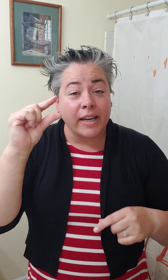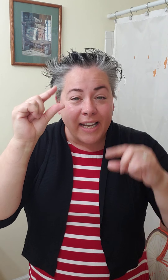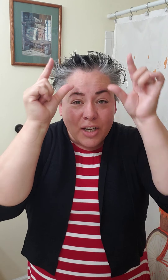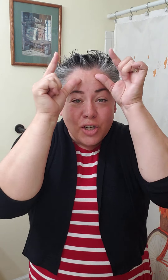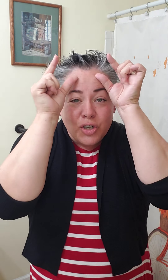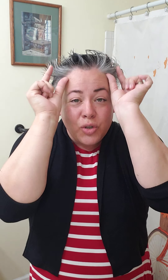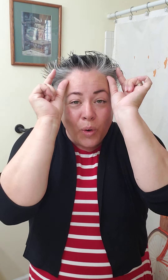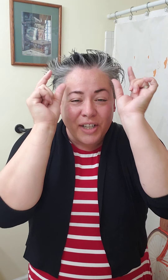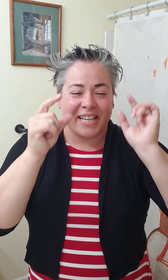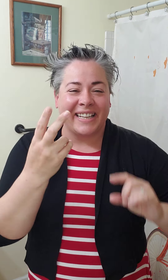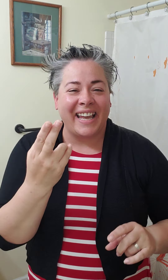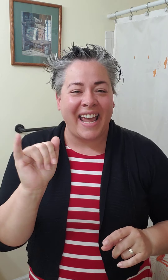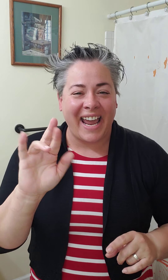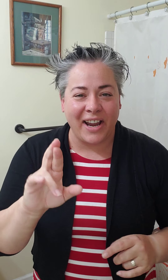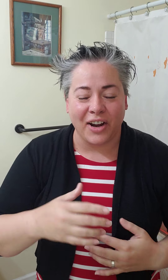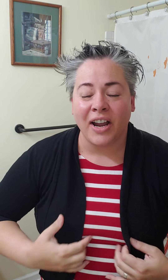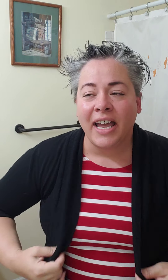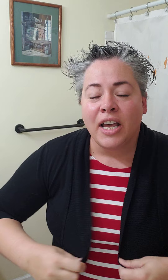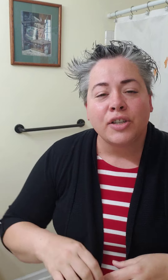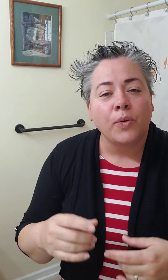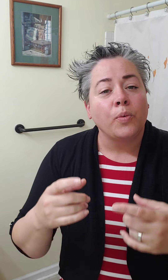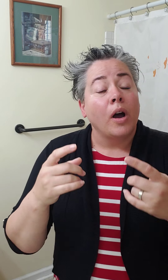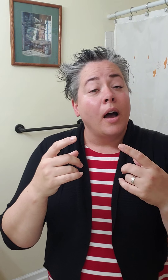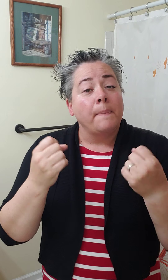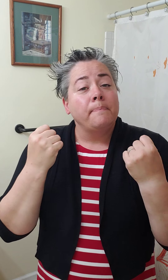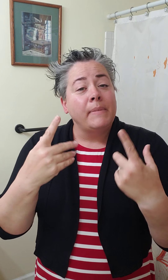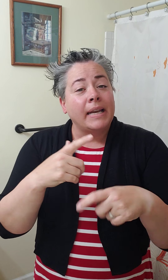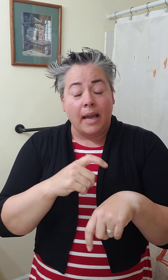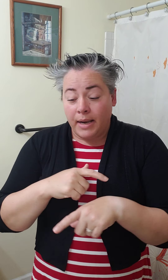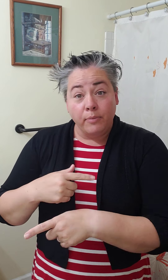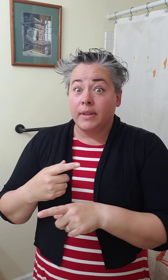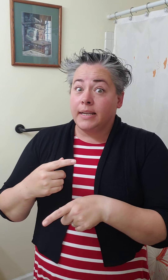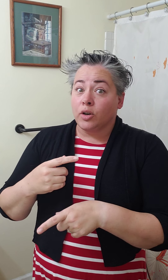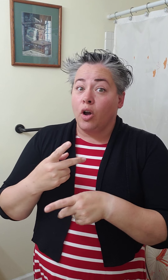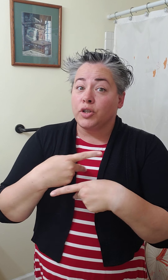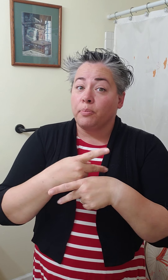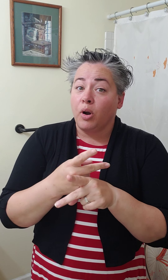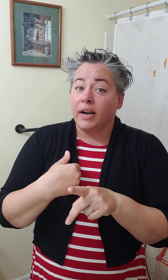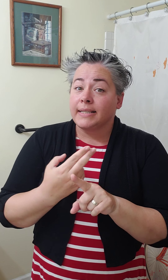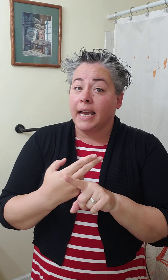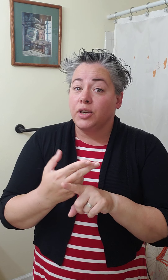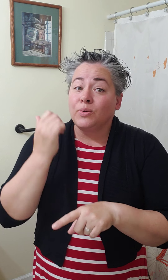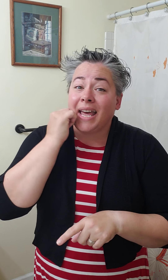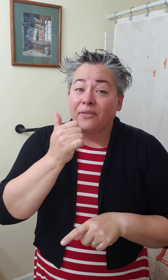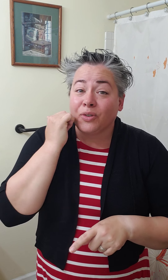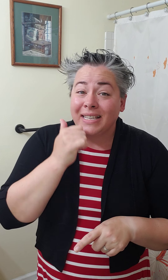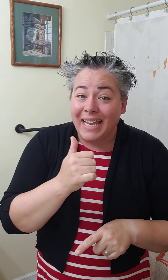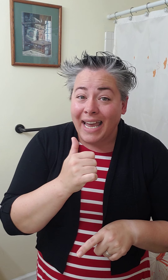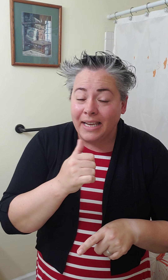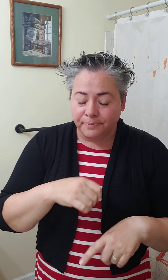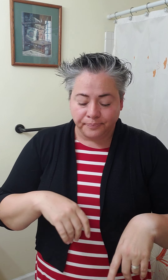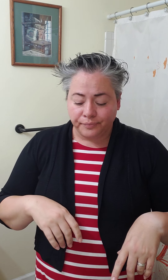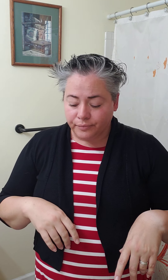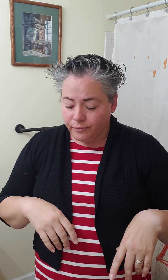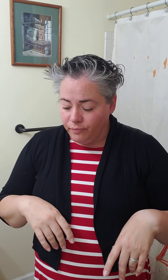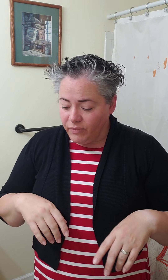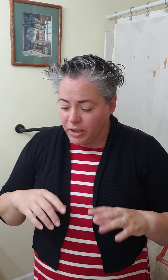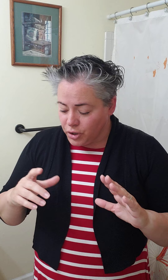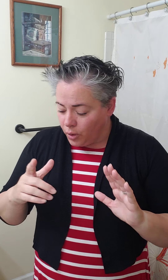very short hair. So many, and these are also products I use every day. So